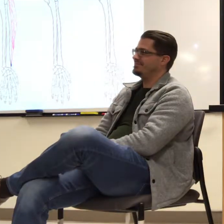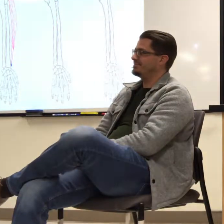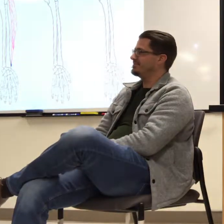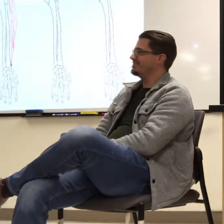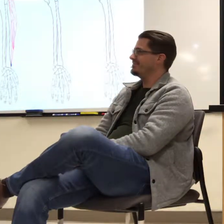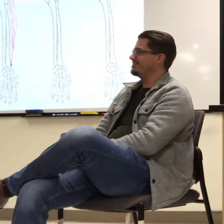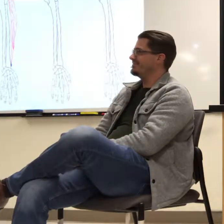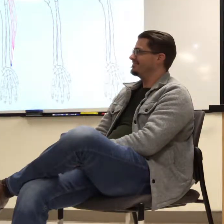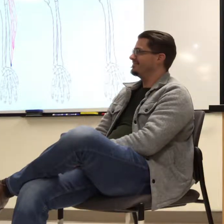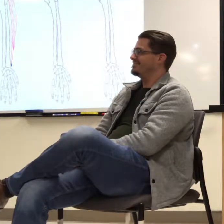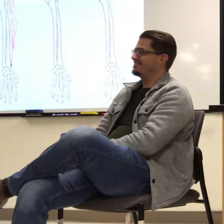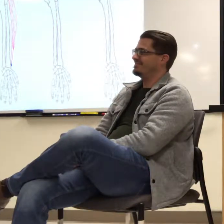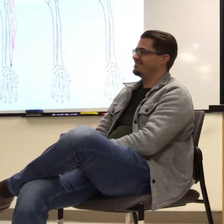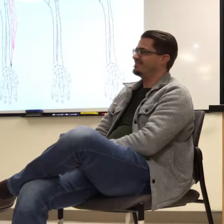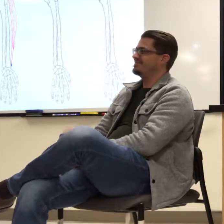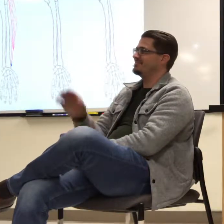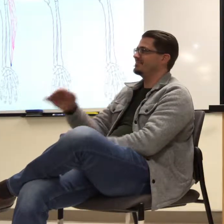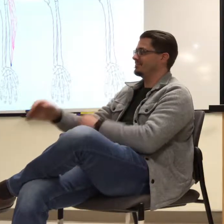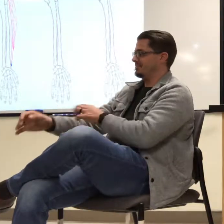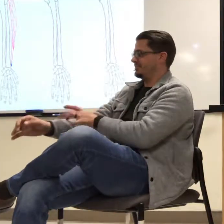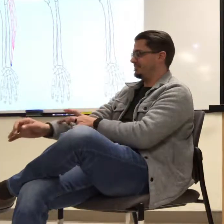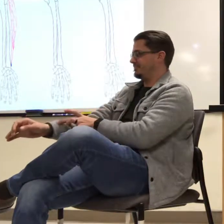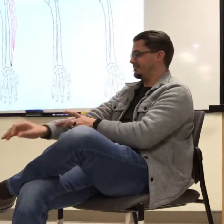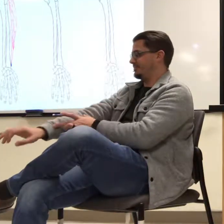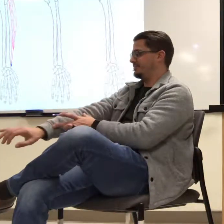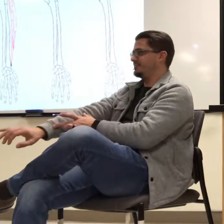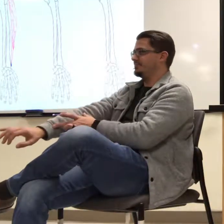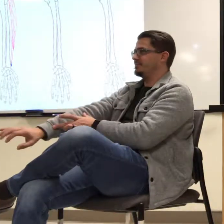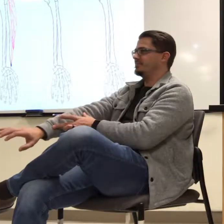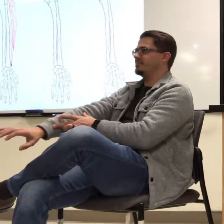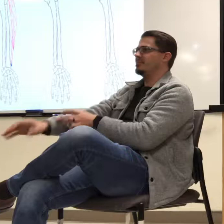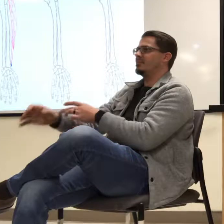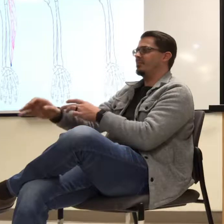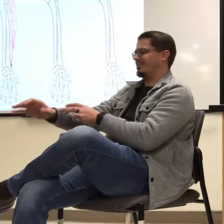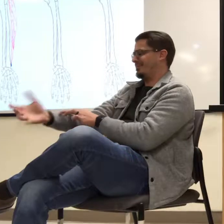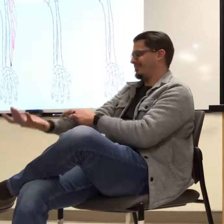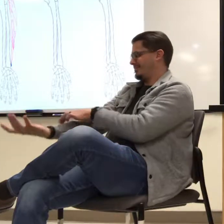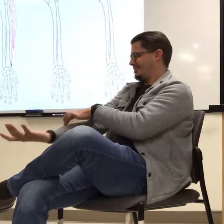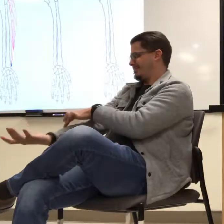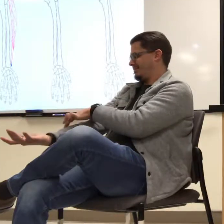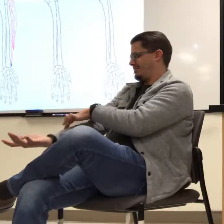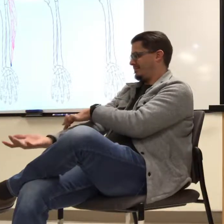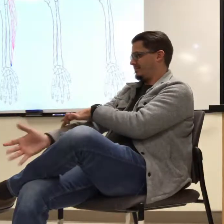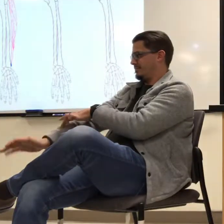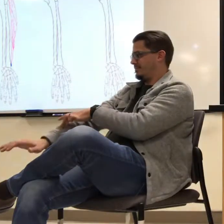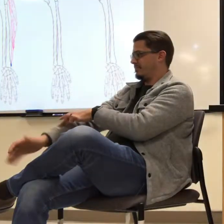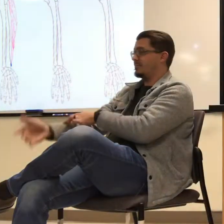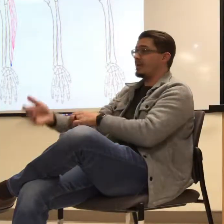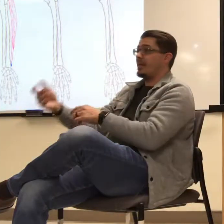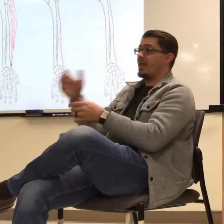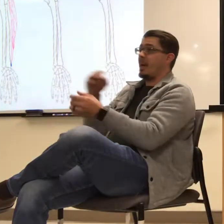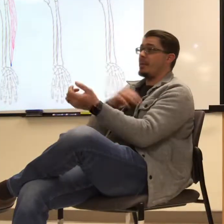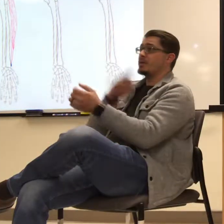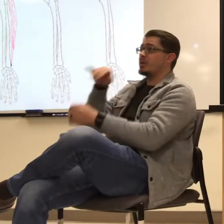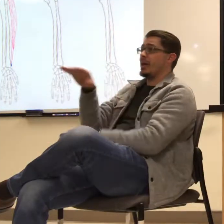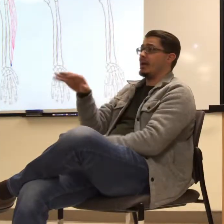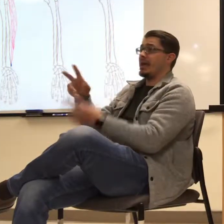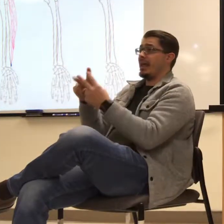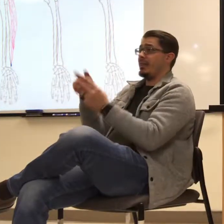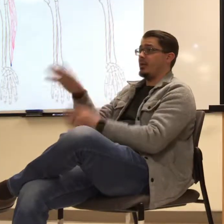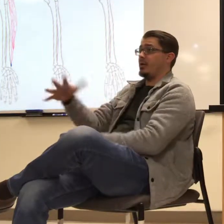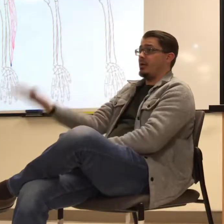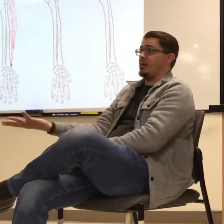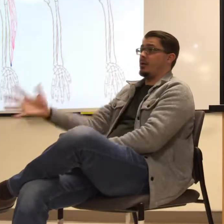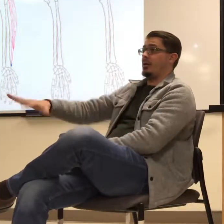That's the main thing. You know, this muscle, it's kind of like most textbooks won't say it. It can pronate or supinate. Because it's kind